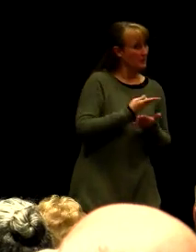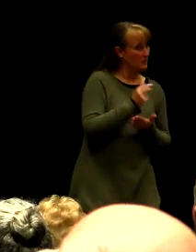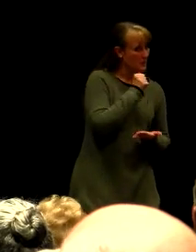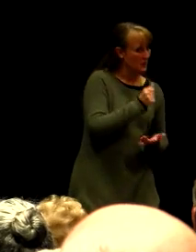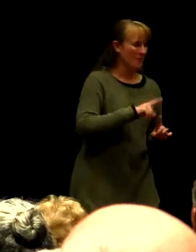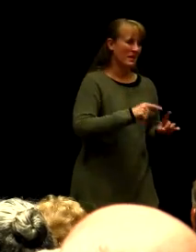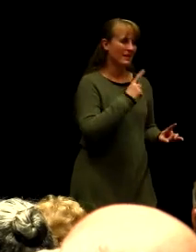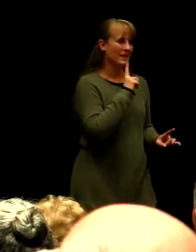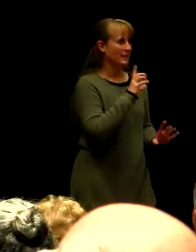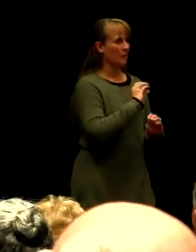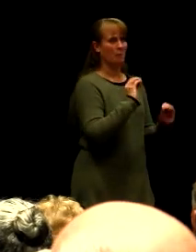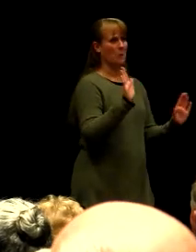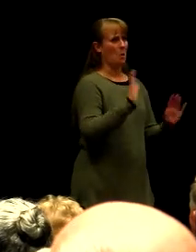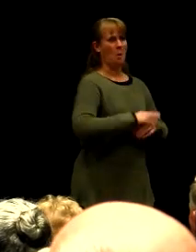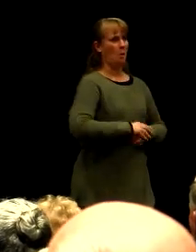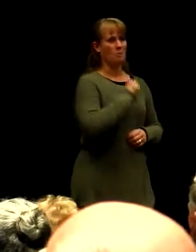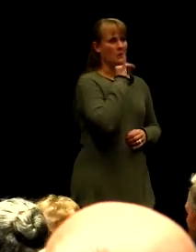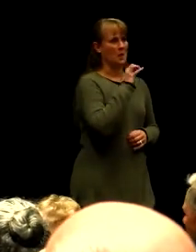But